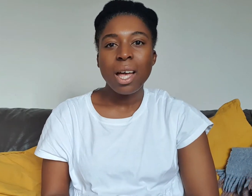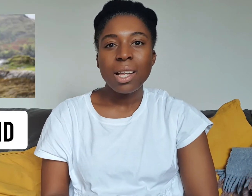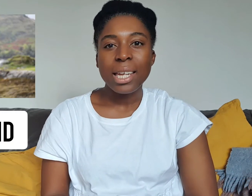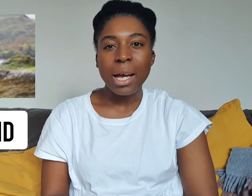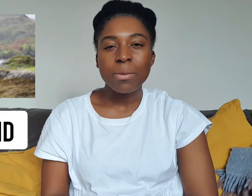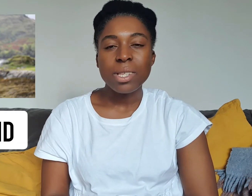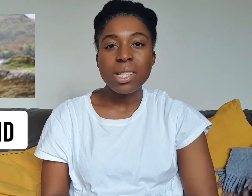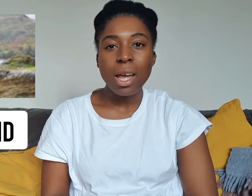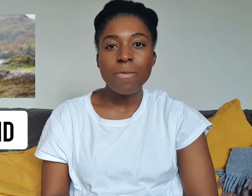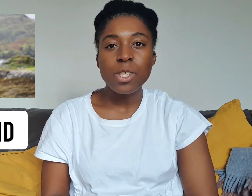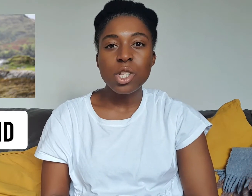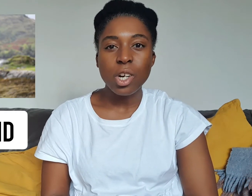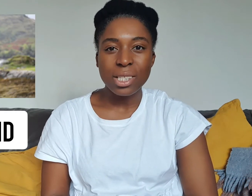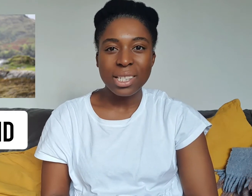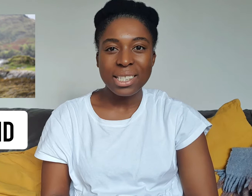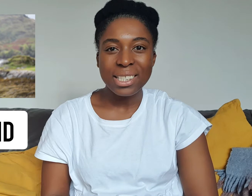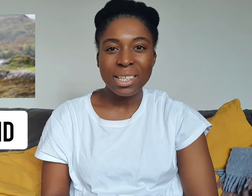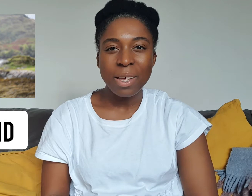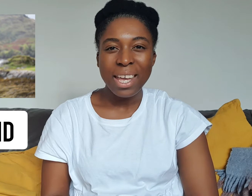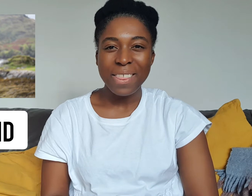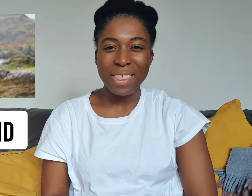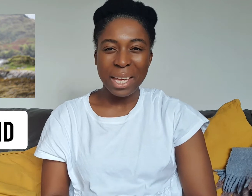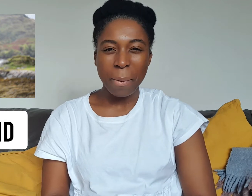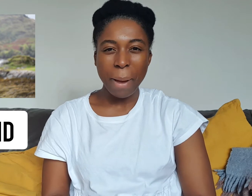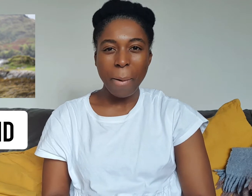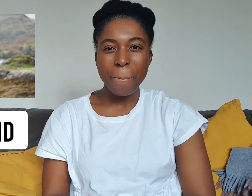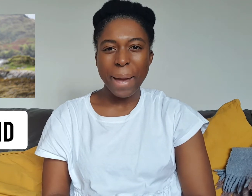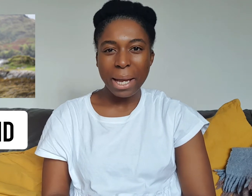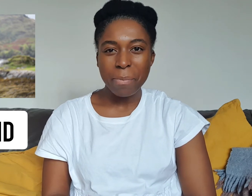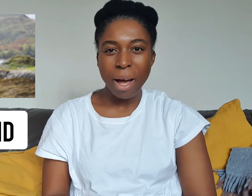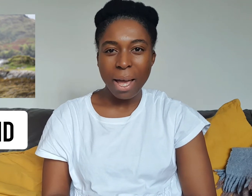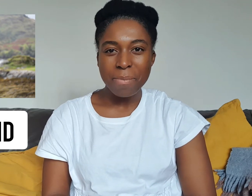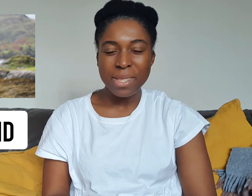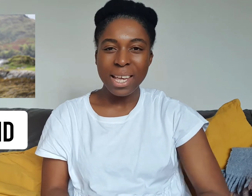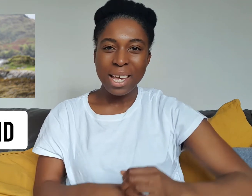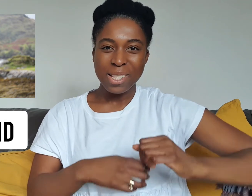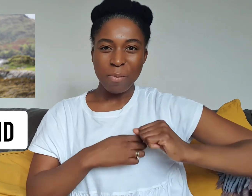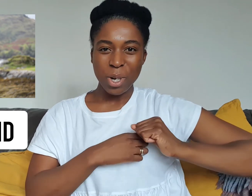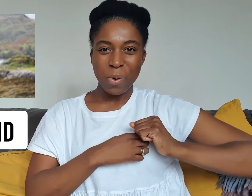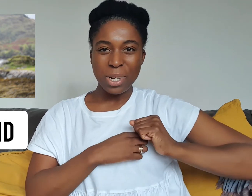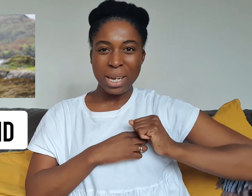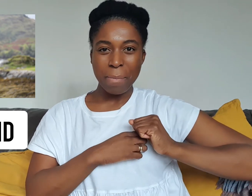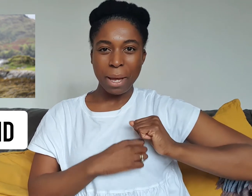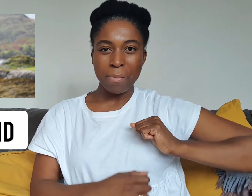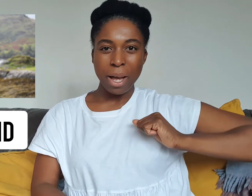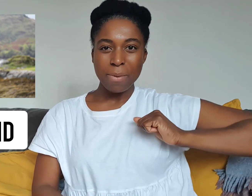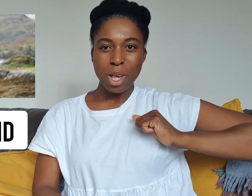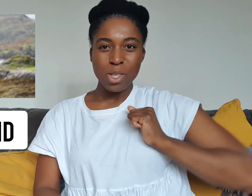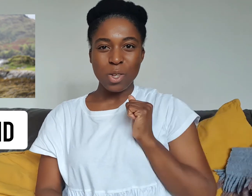Now, the sign for Scotland. Think about bagpipes, someone holding their bagpipes,